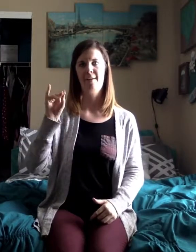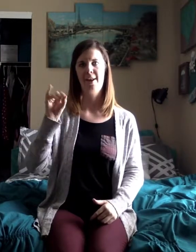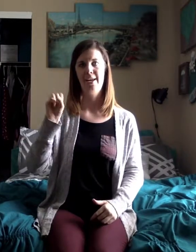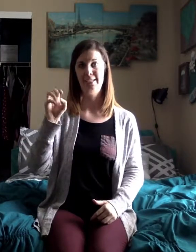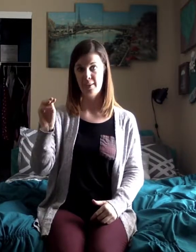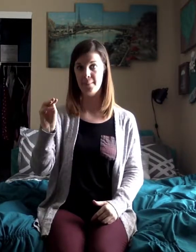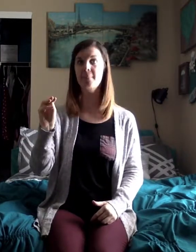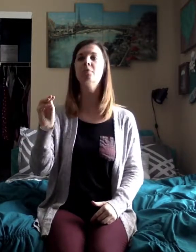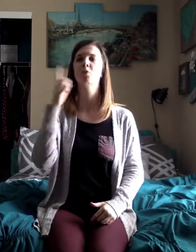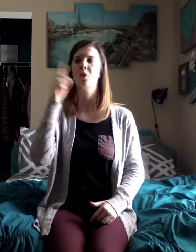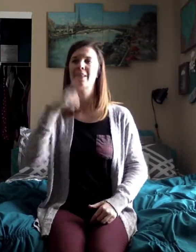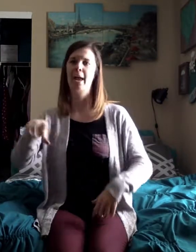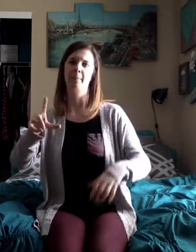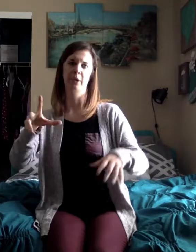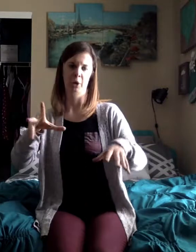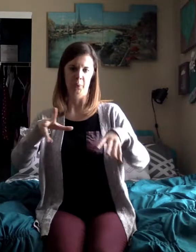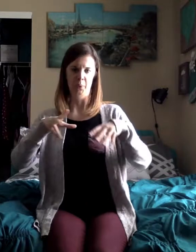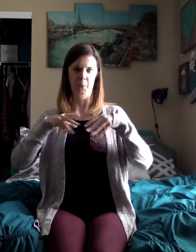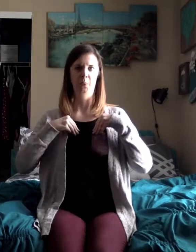that goes on in the world.